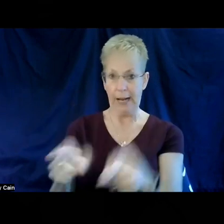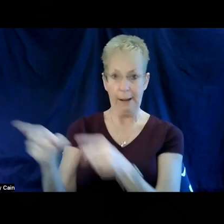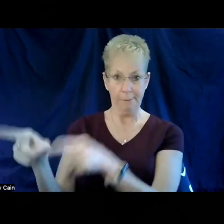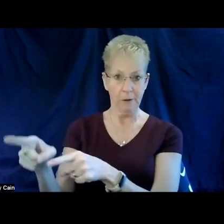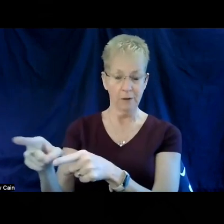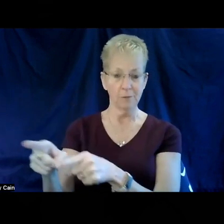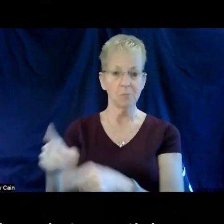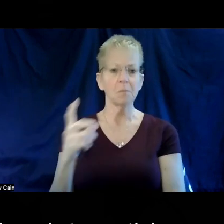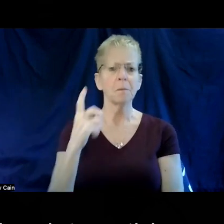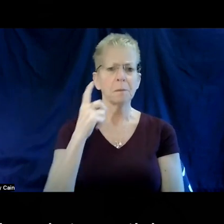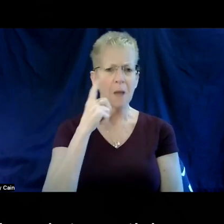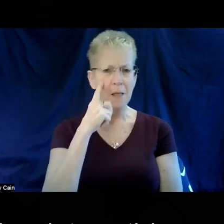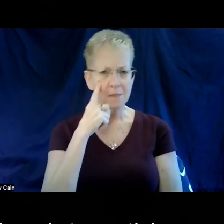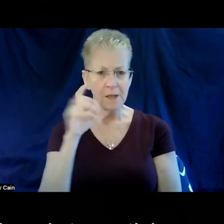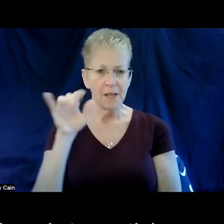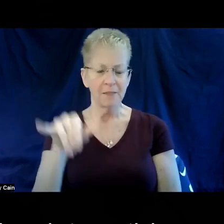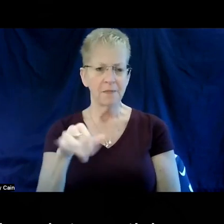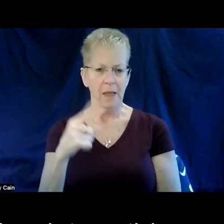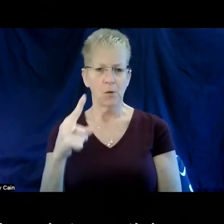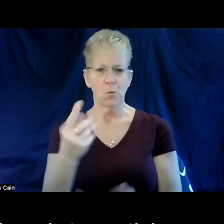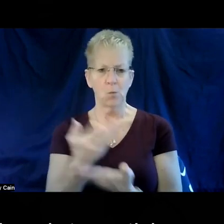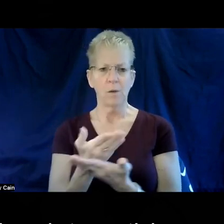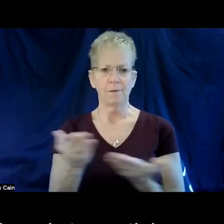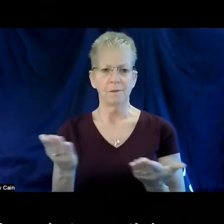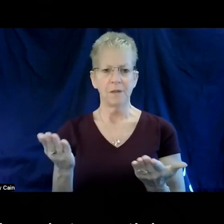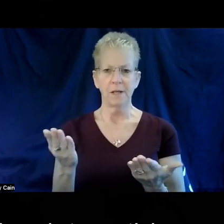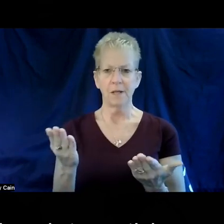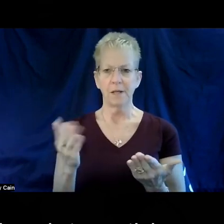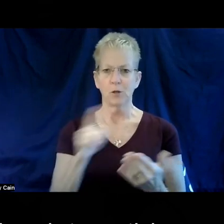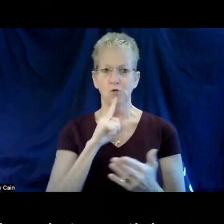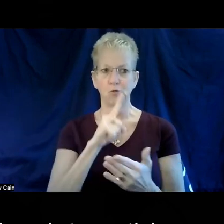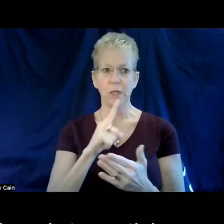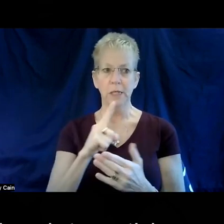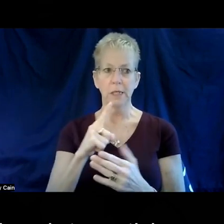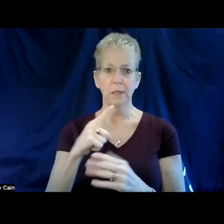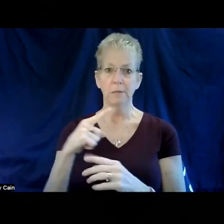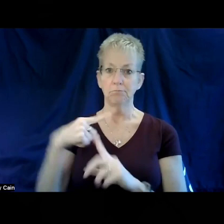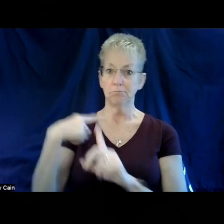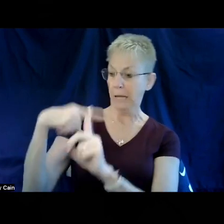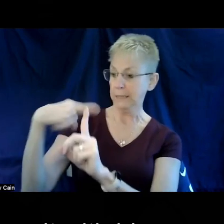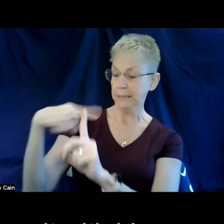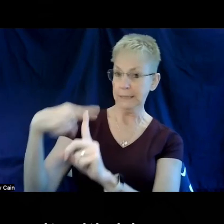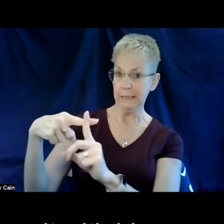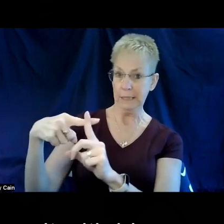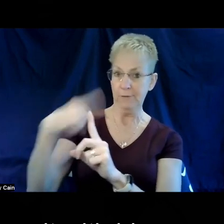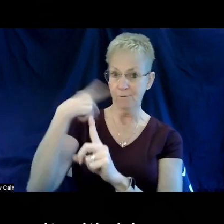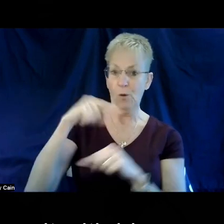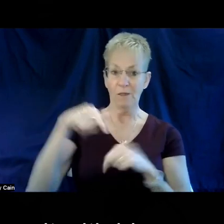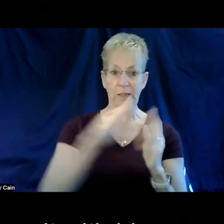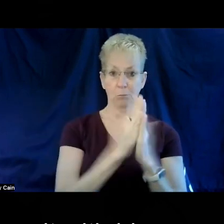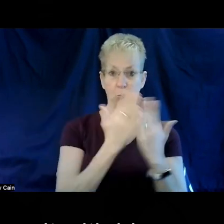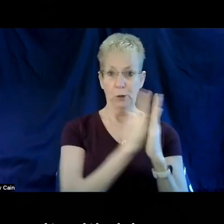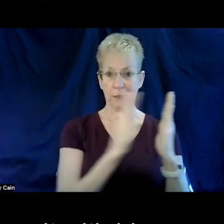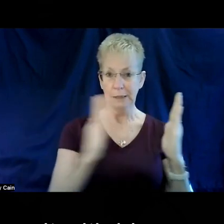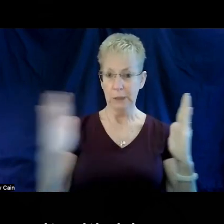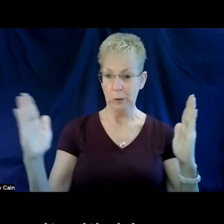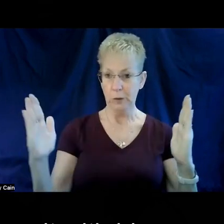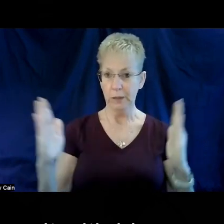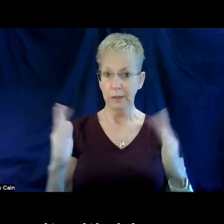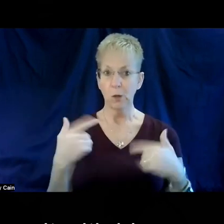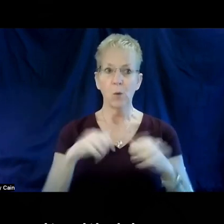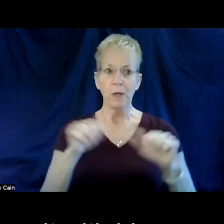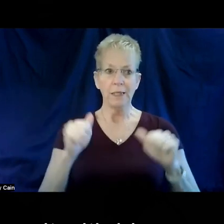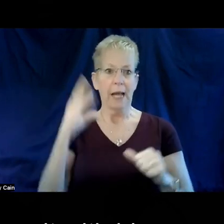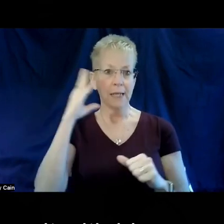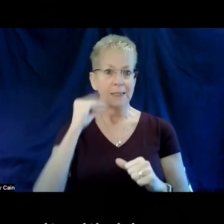that's one of the things that is a strength of the series, and that readers get to experience it with him in a